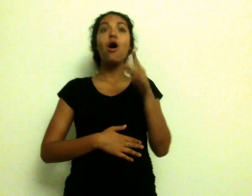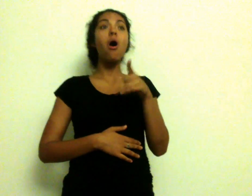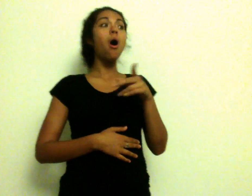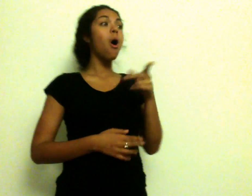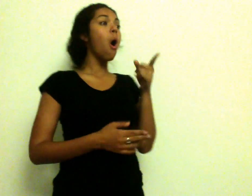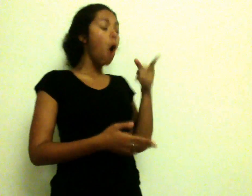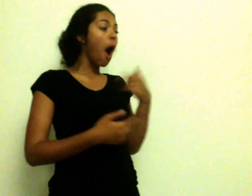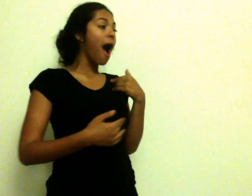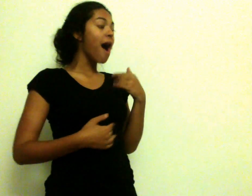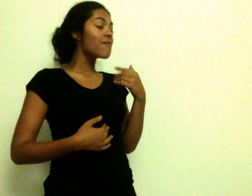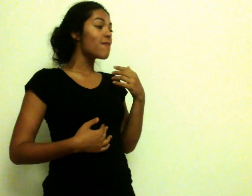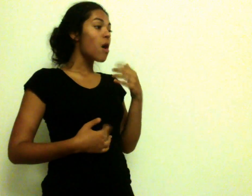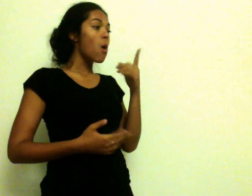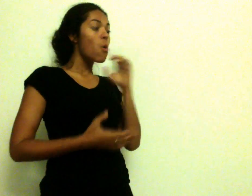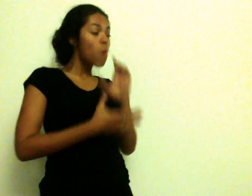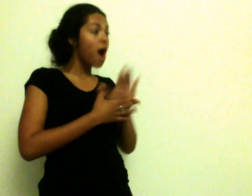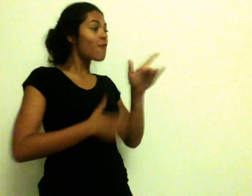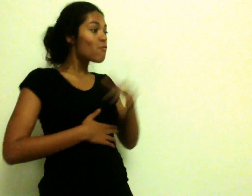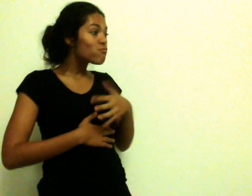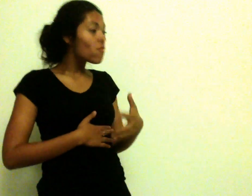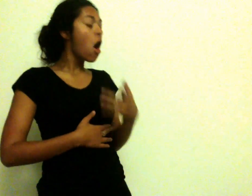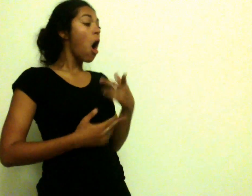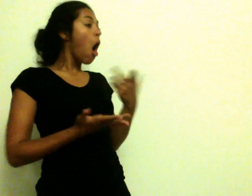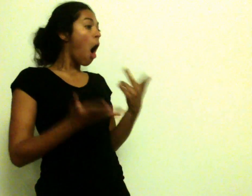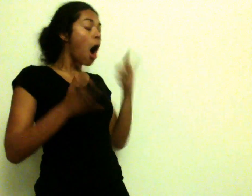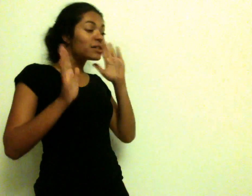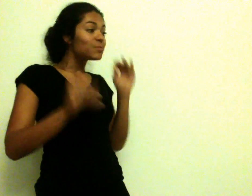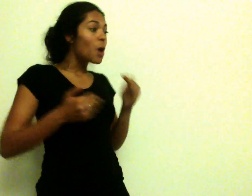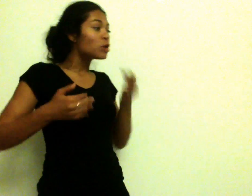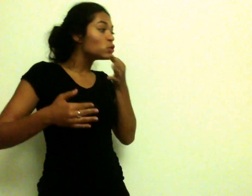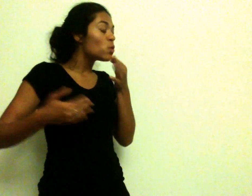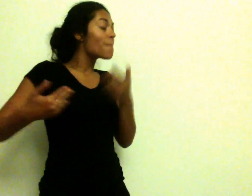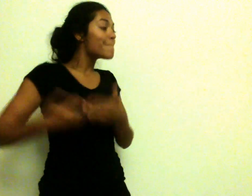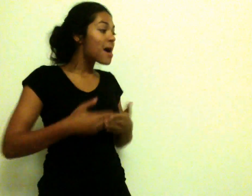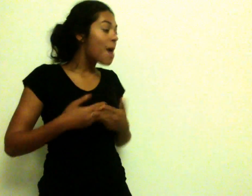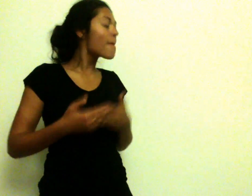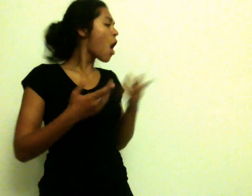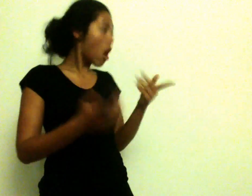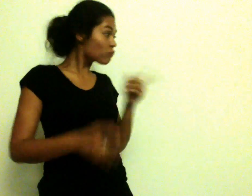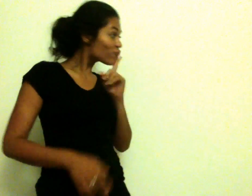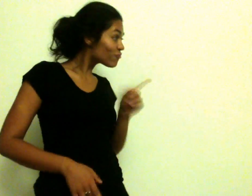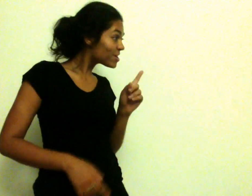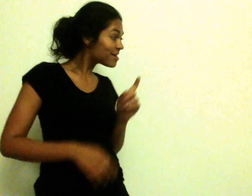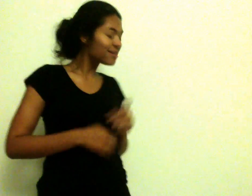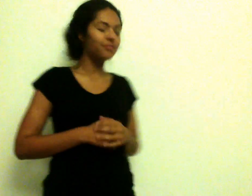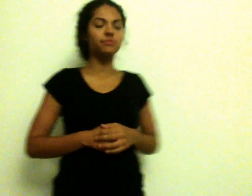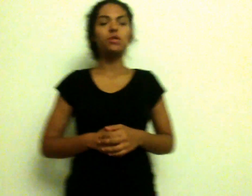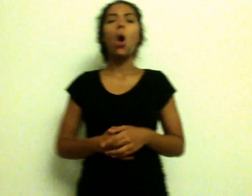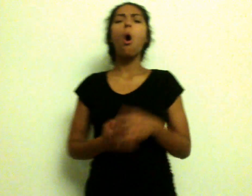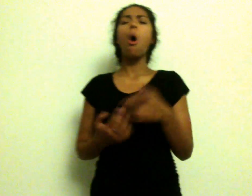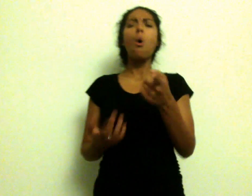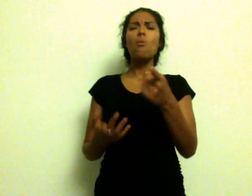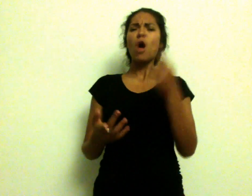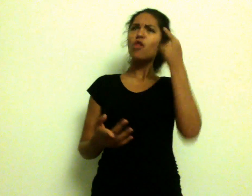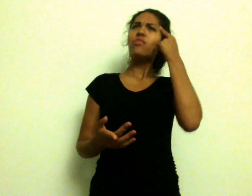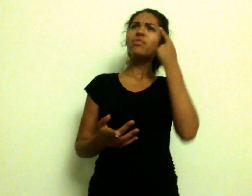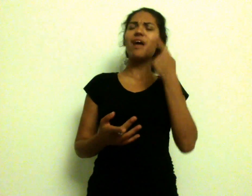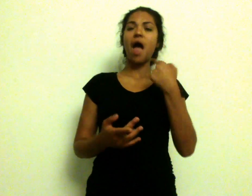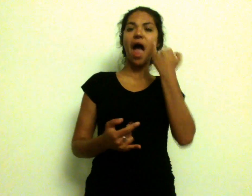would say to me, Margie, I hear you are pregnant and you're expecting a baby. Is that true? What would you say if at the same time I said yes and she